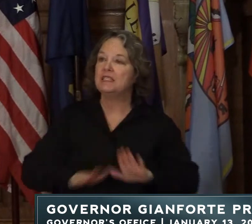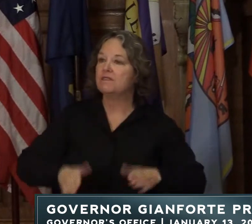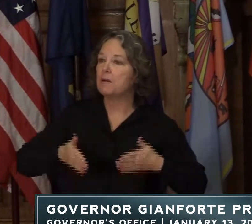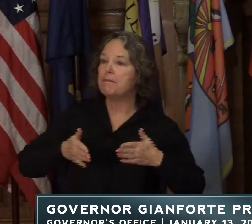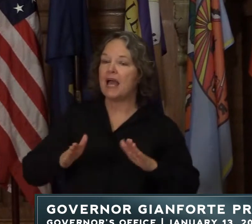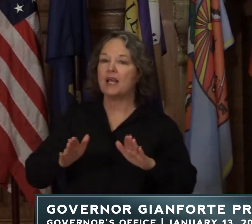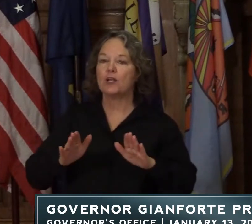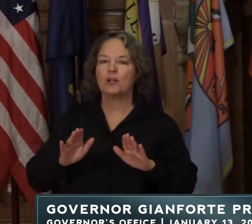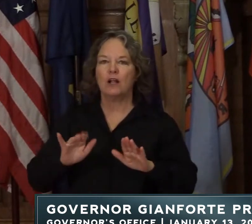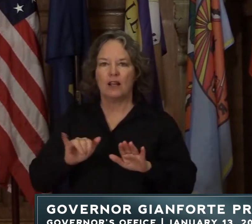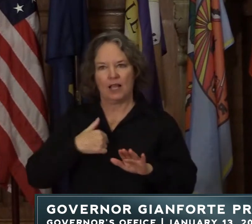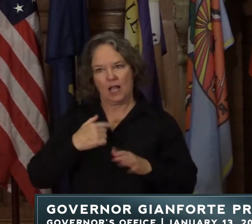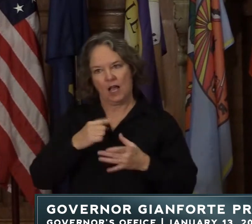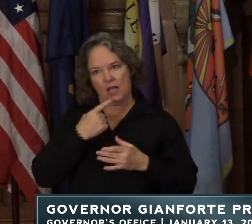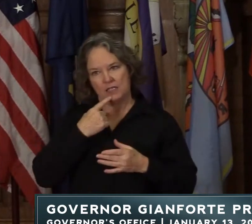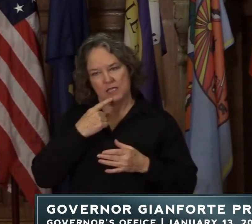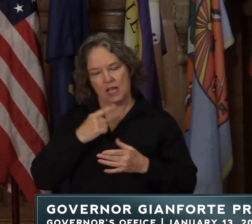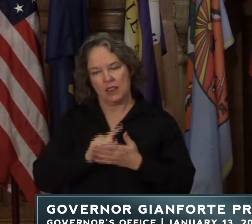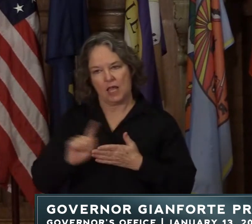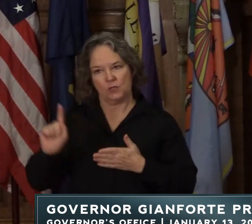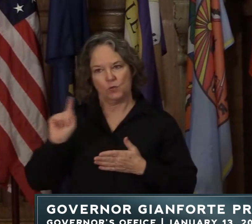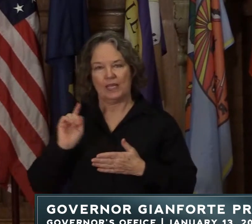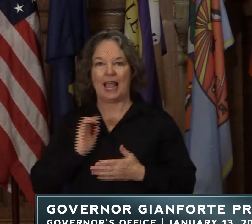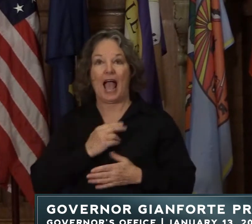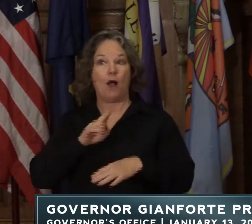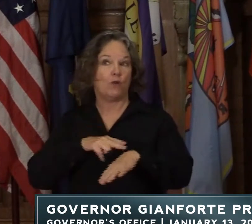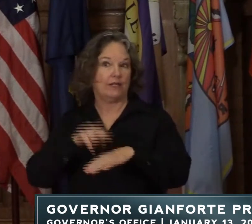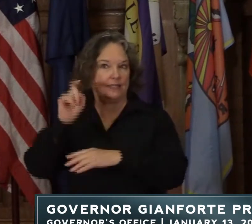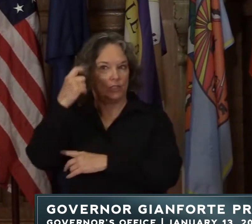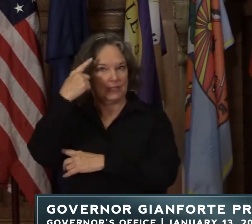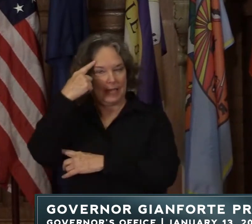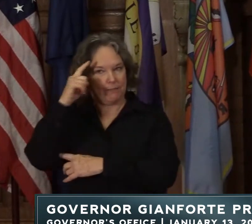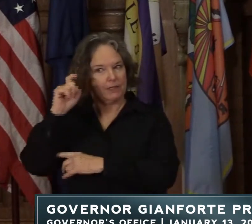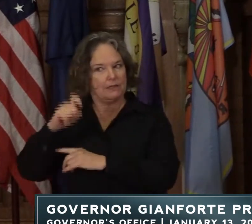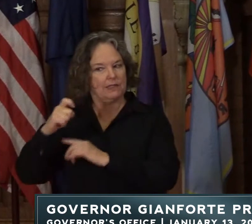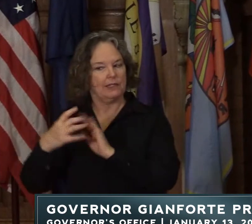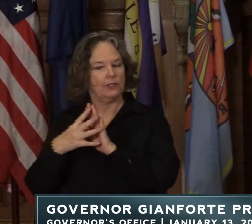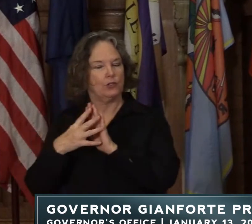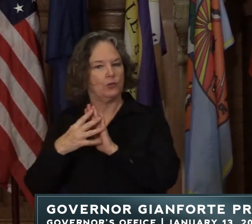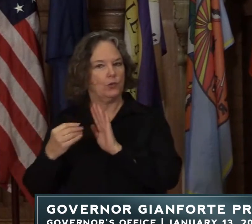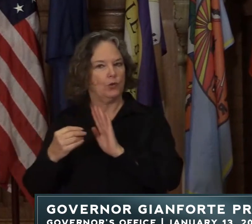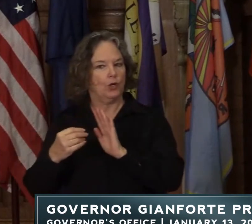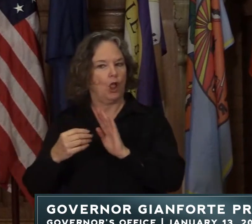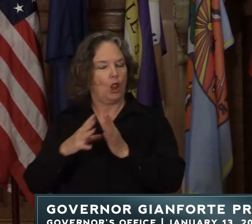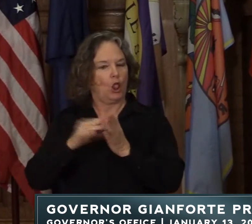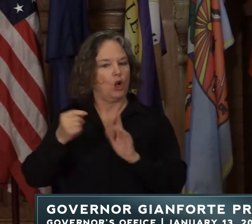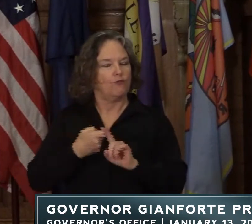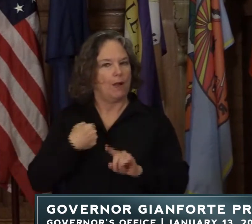As I said last week, I think our nation's capital could have taken a page out of the book. We are